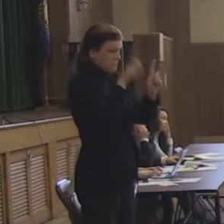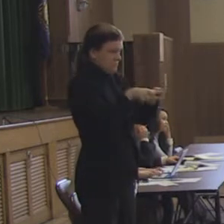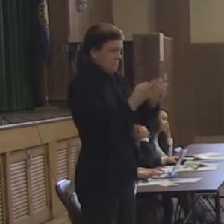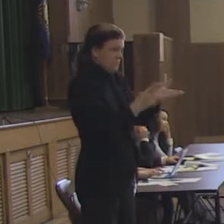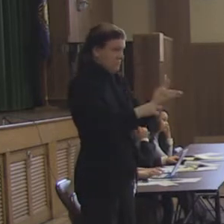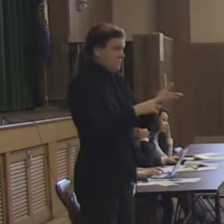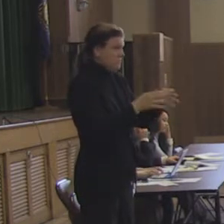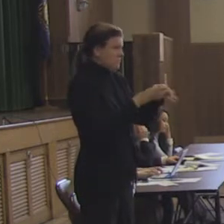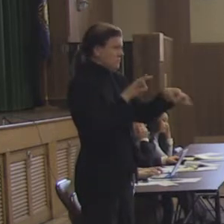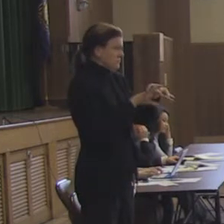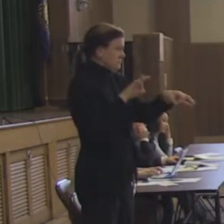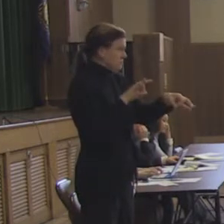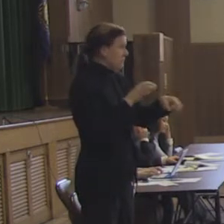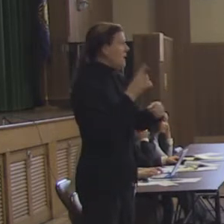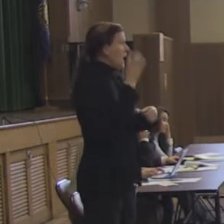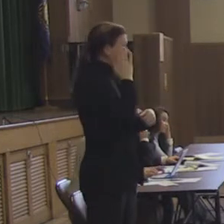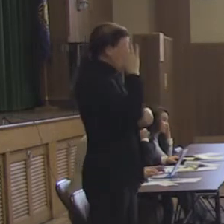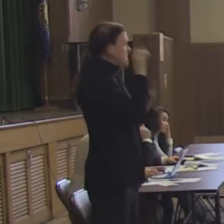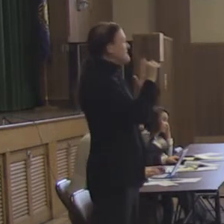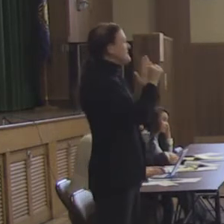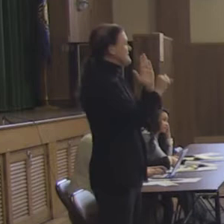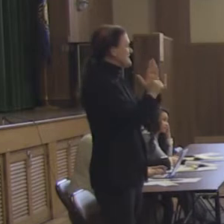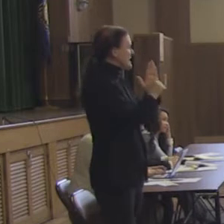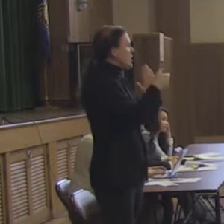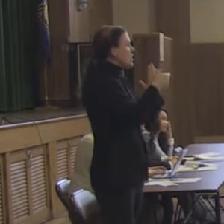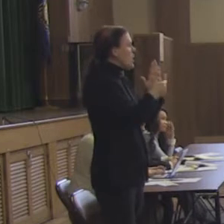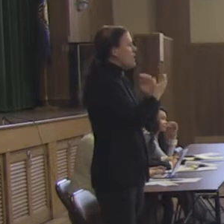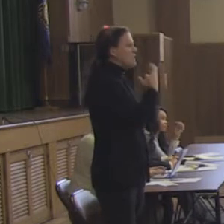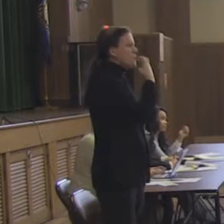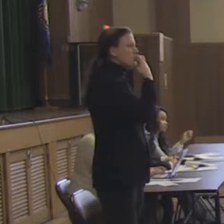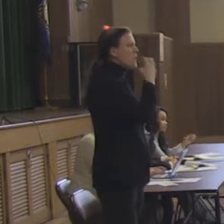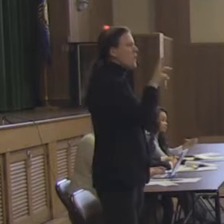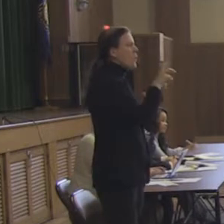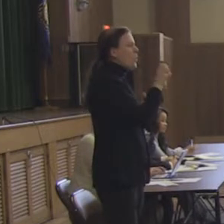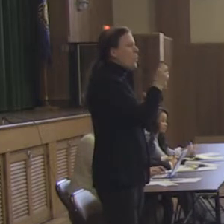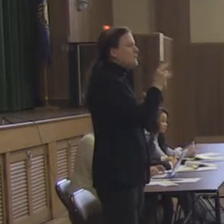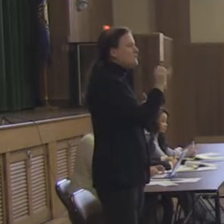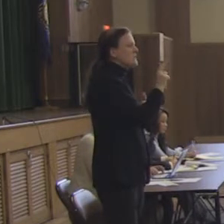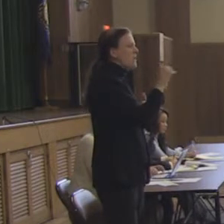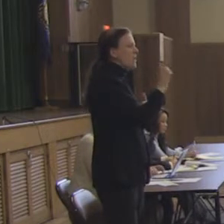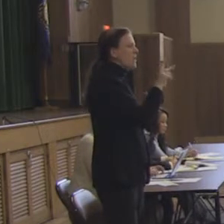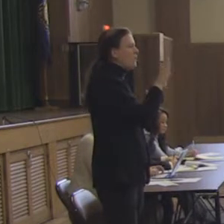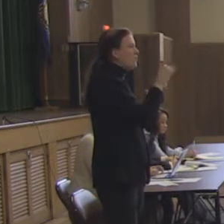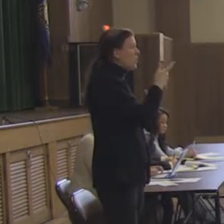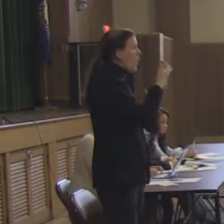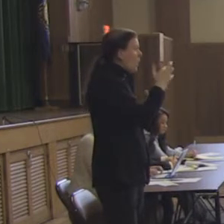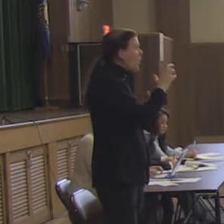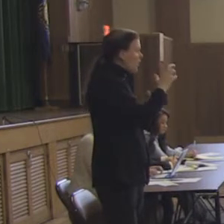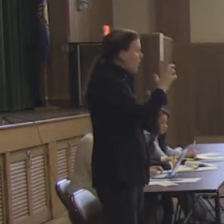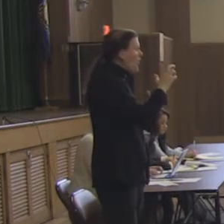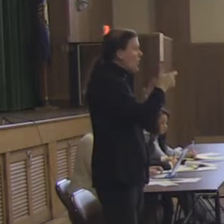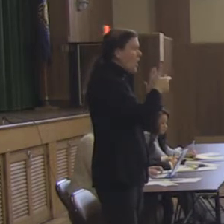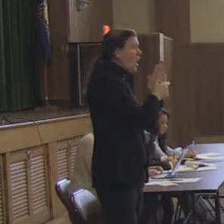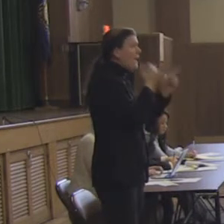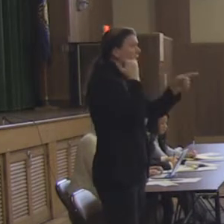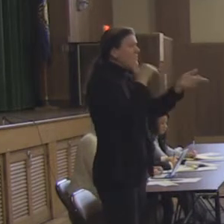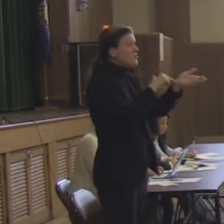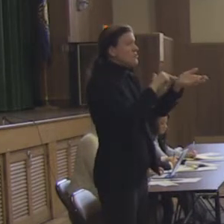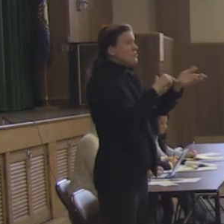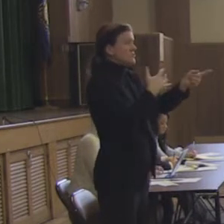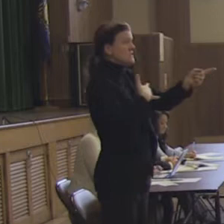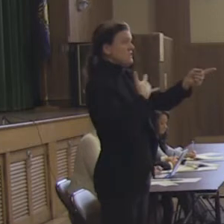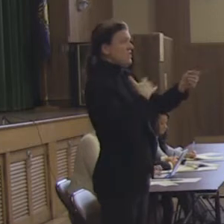that there is a state whistleblower protection law, and if any healthcare people, nurses, speak up in a